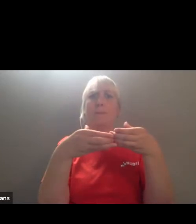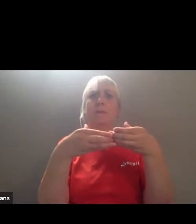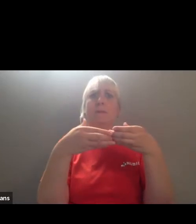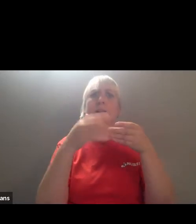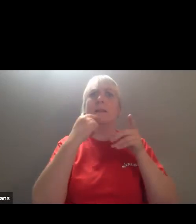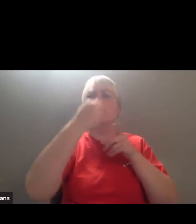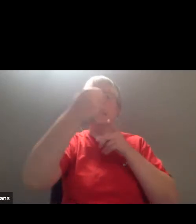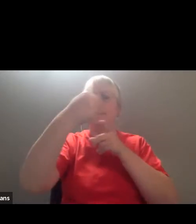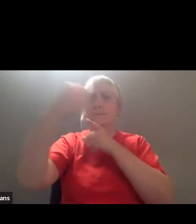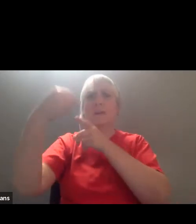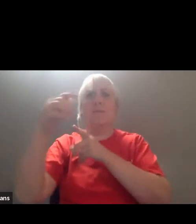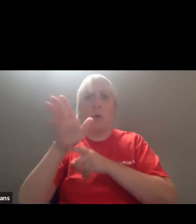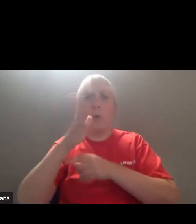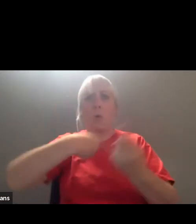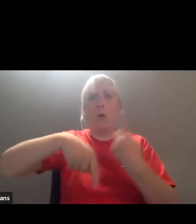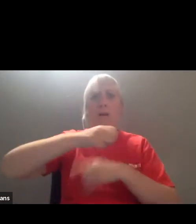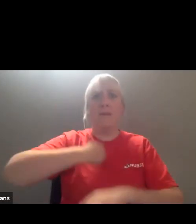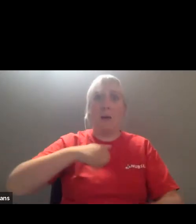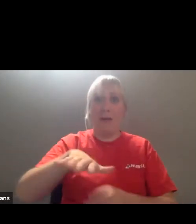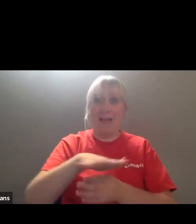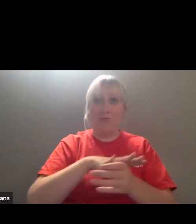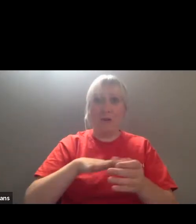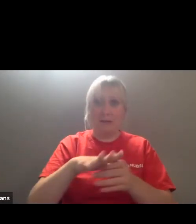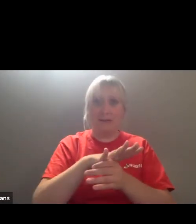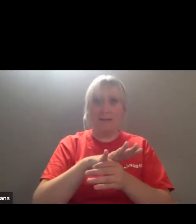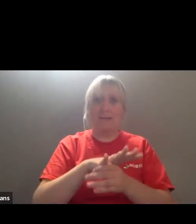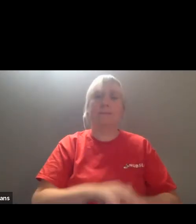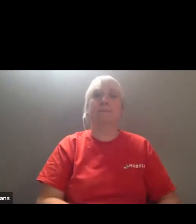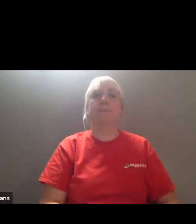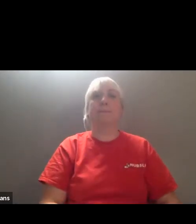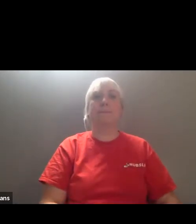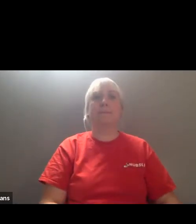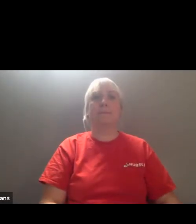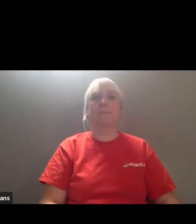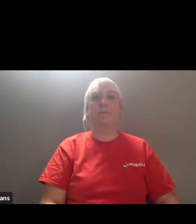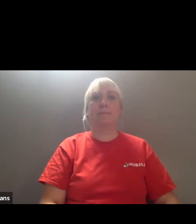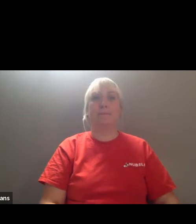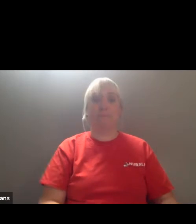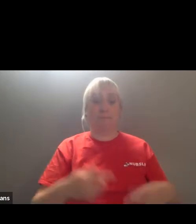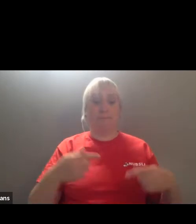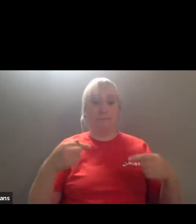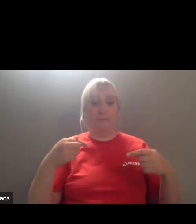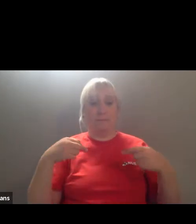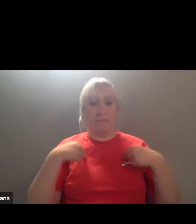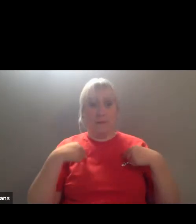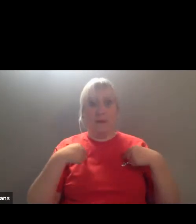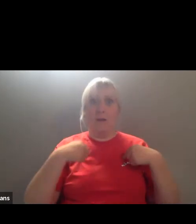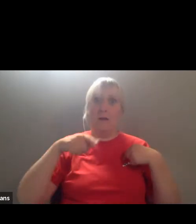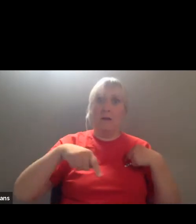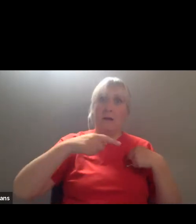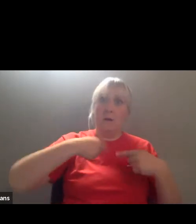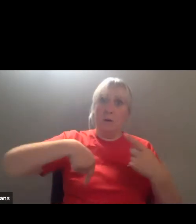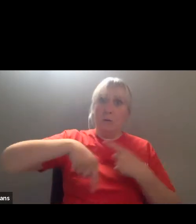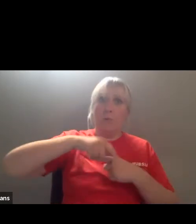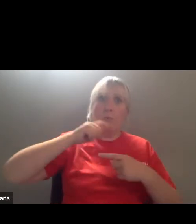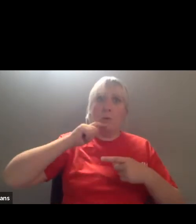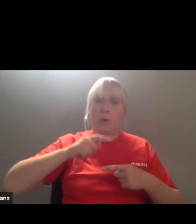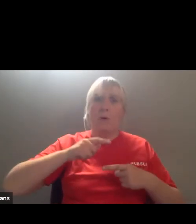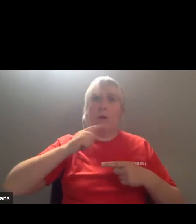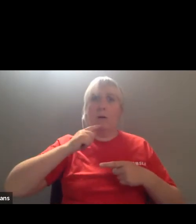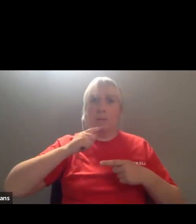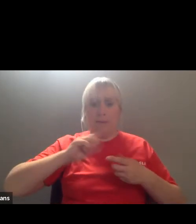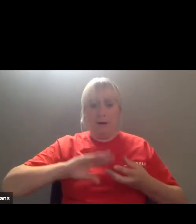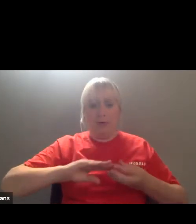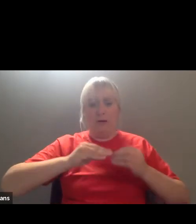I'm picking up with what Mark Harrison said about that. We're going to be building a local SUCA in South